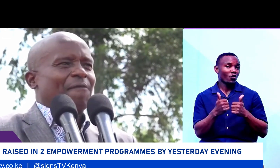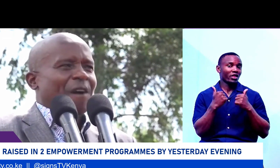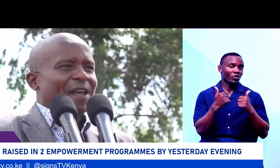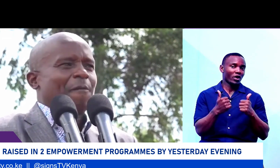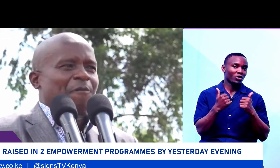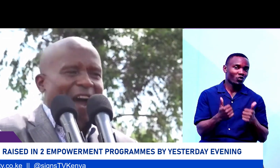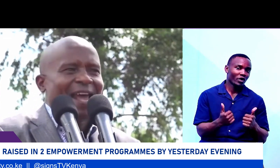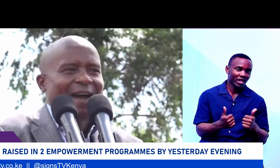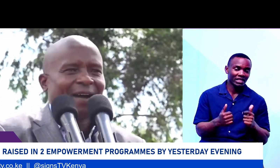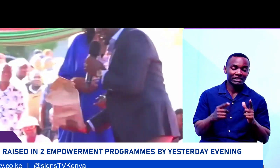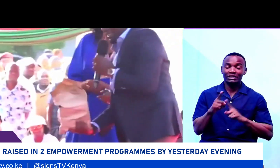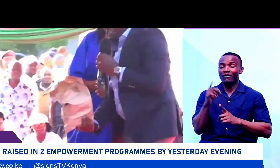fire.